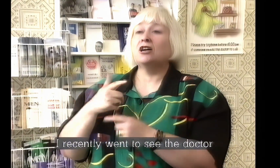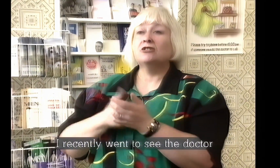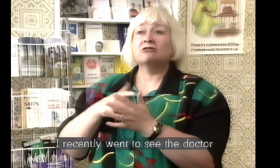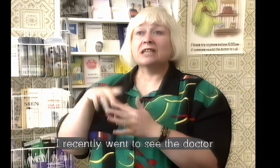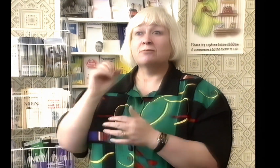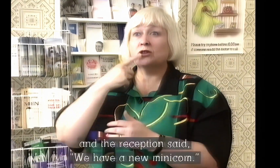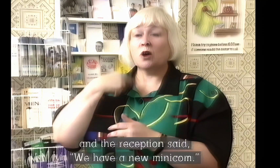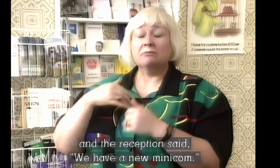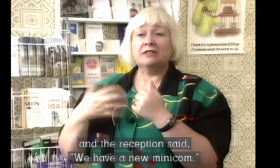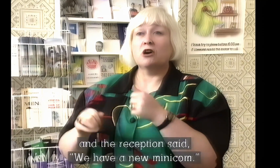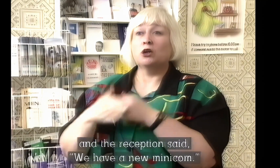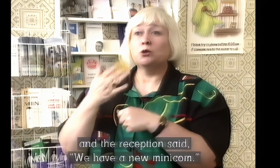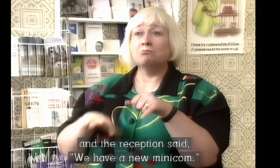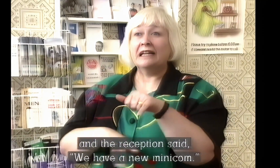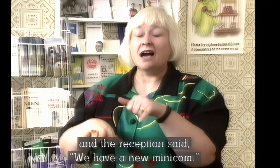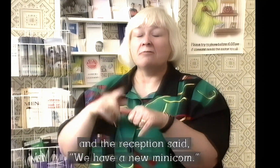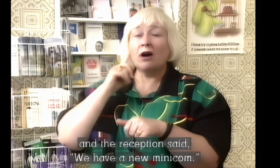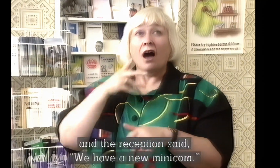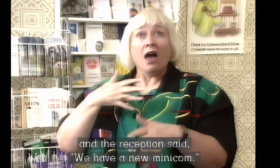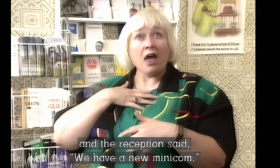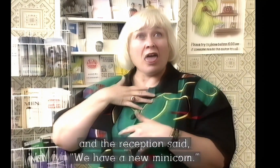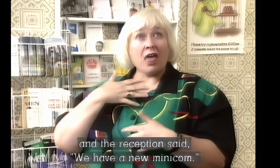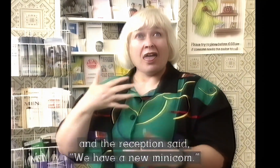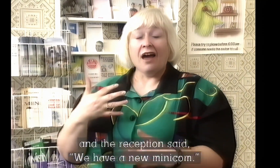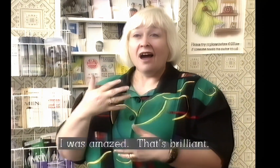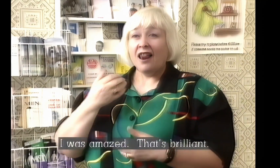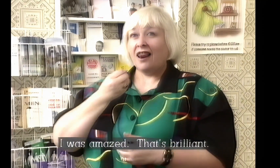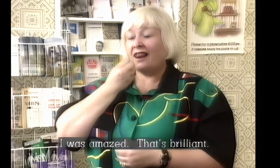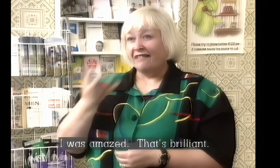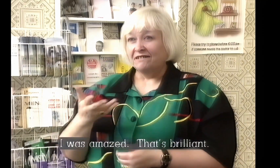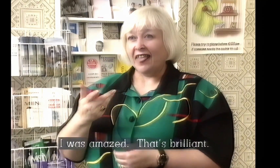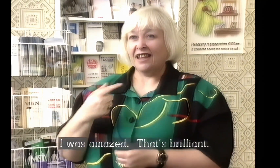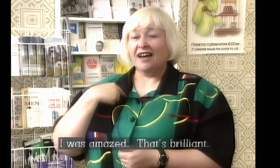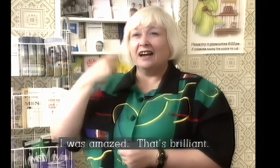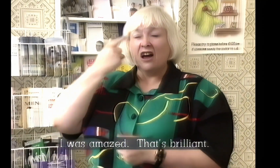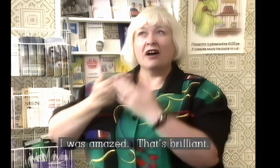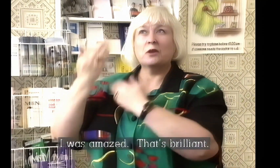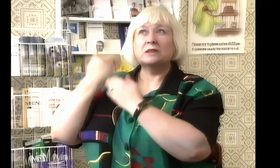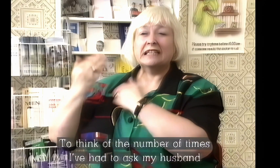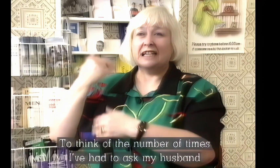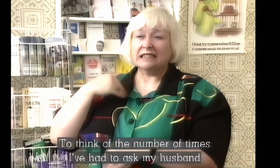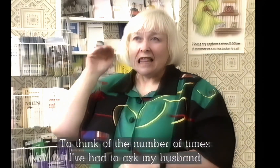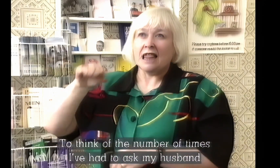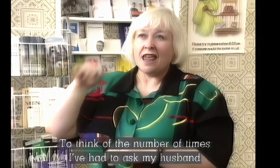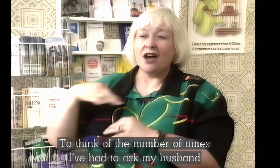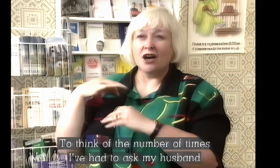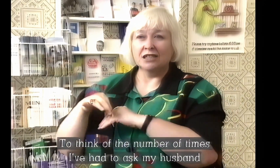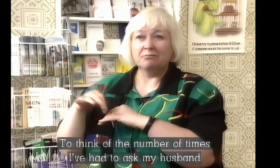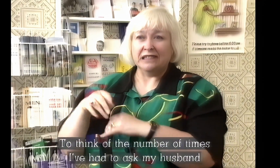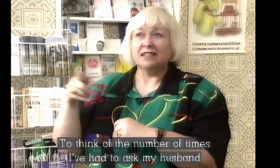I recently went to see the doctor, and the receptionist said, oh, we have a new minicom. I was amazed. That's brilliant. To think of the number